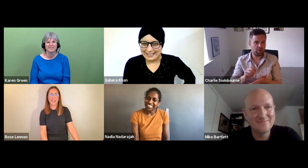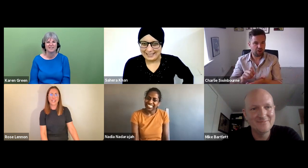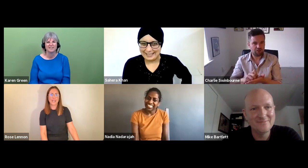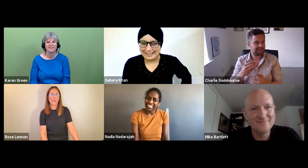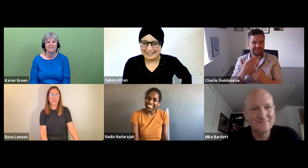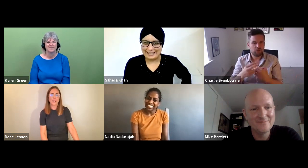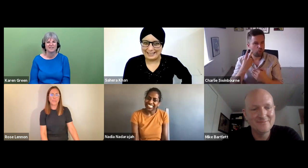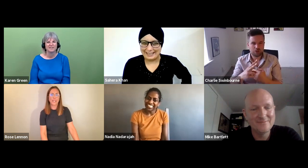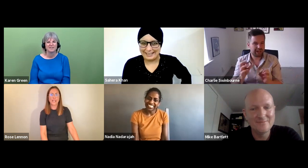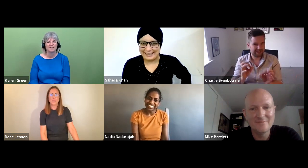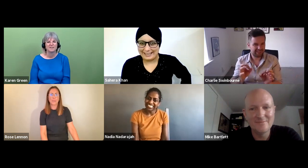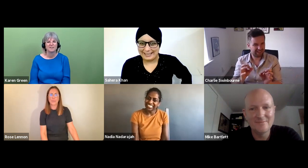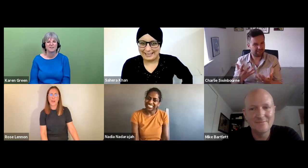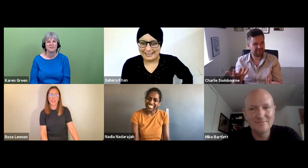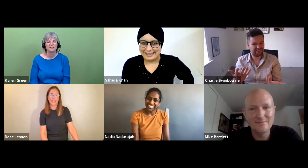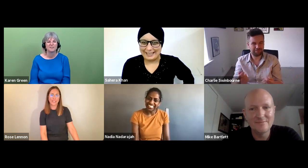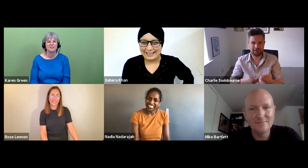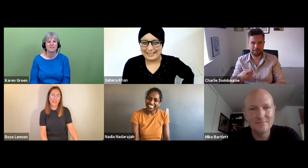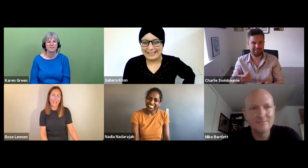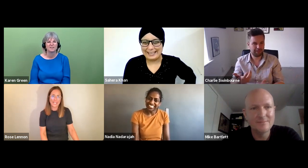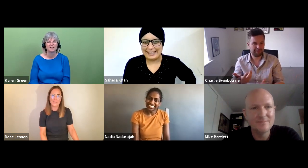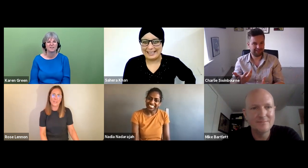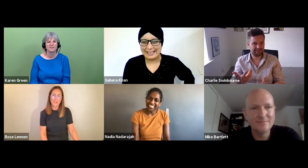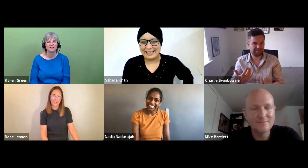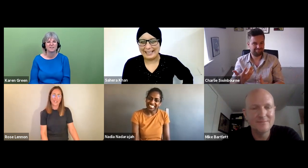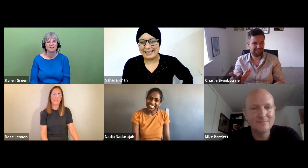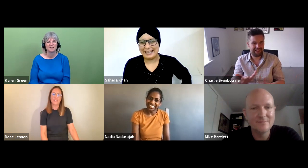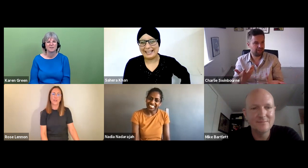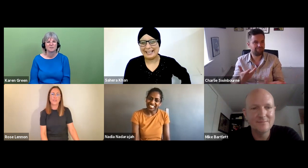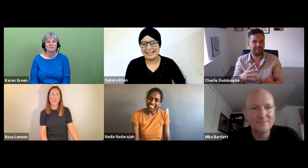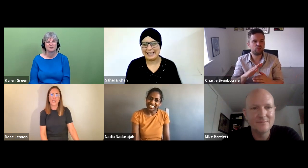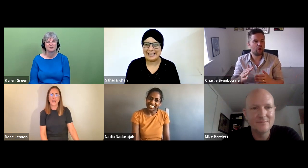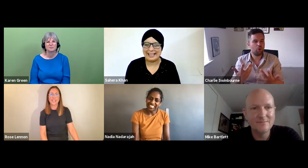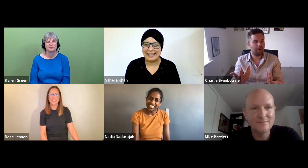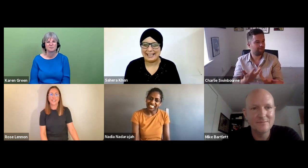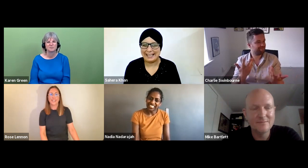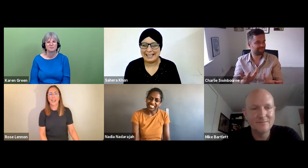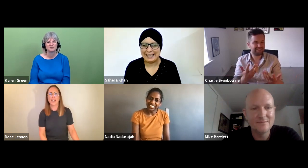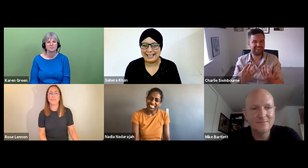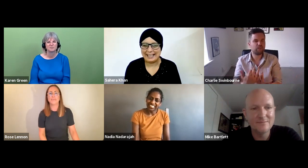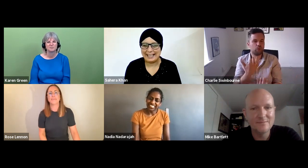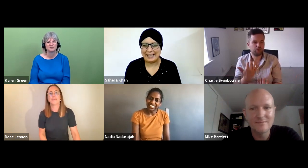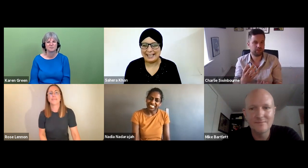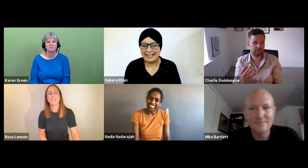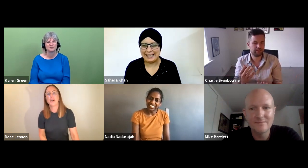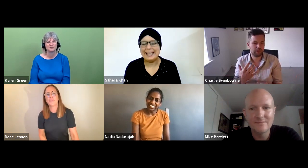great, isn't it, to embrace other people's work and allow that to influence you. And I think if you don't do that,